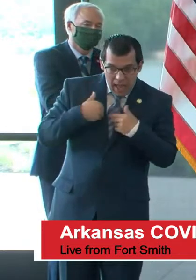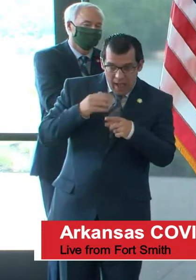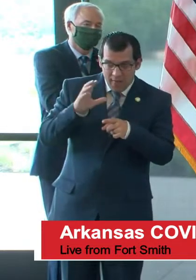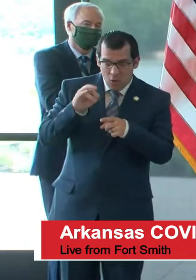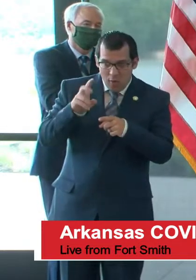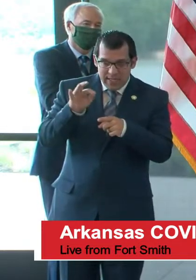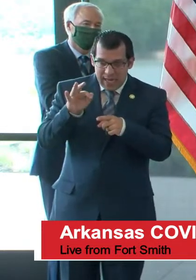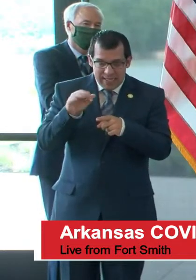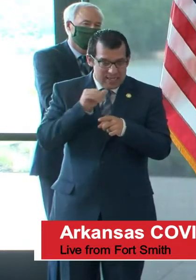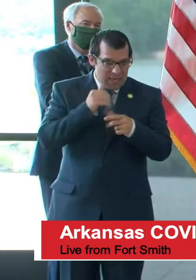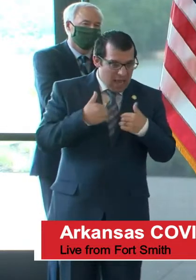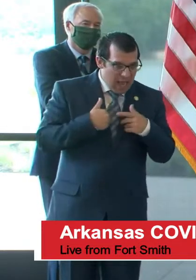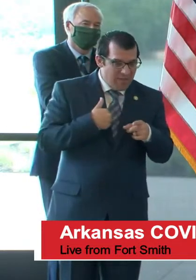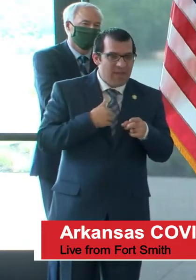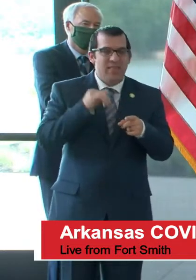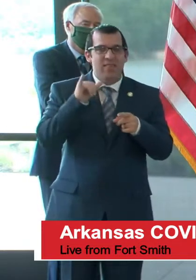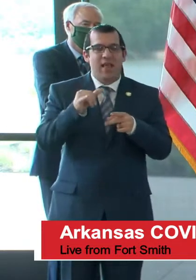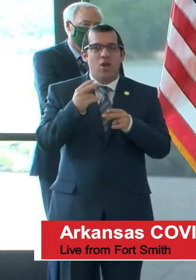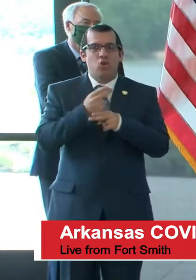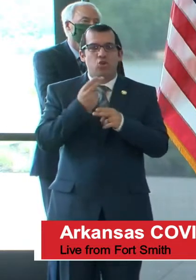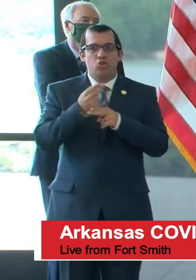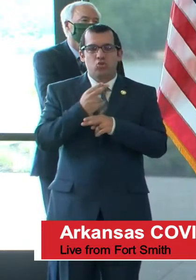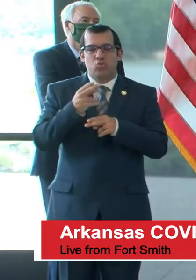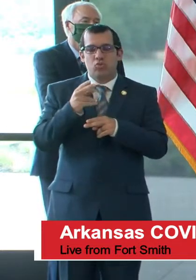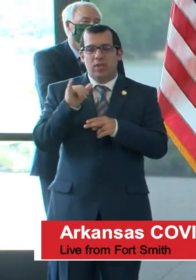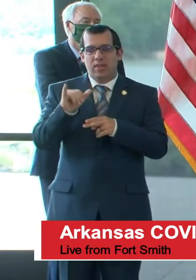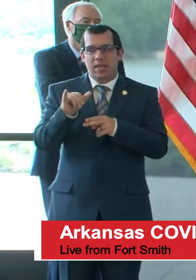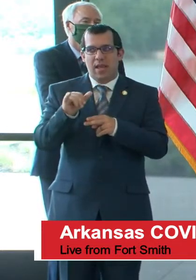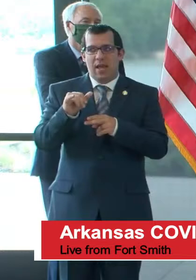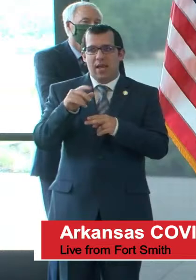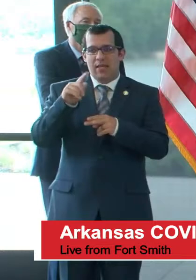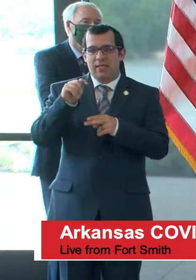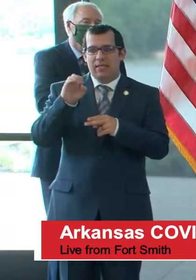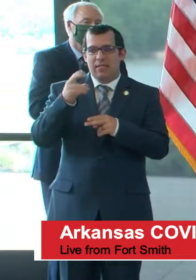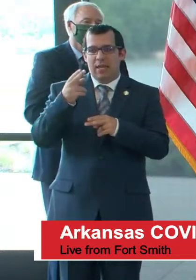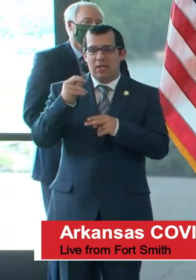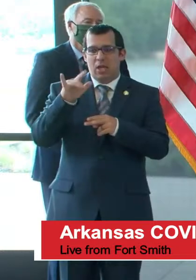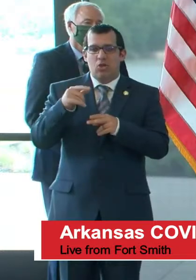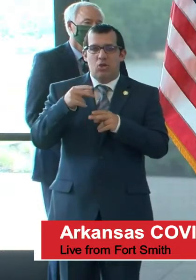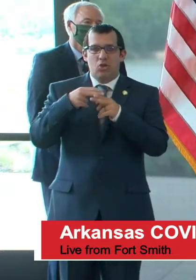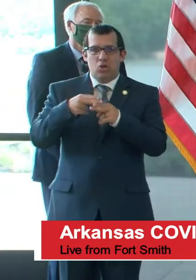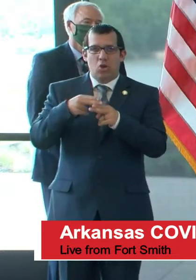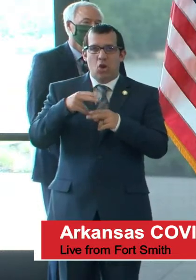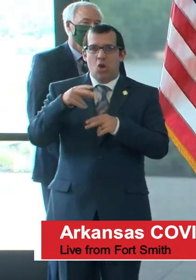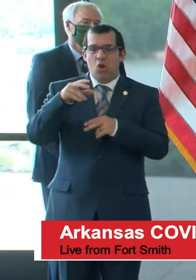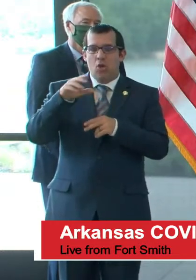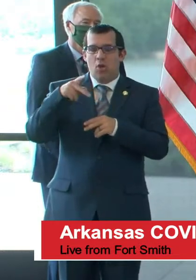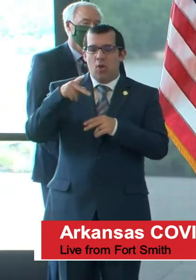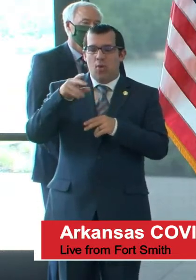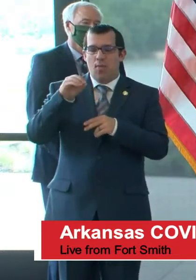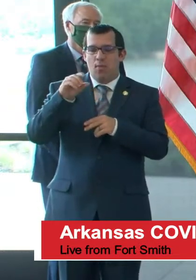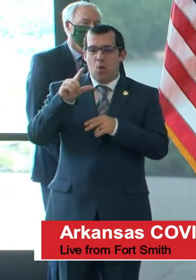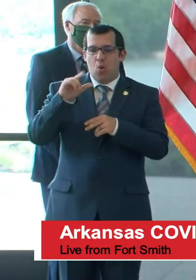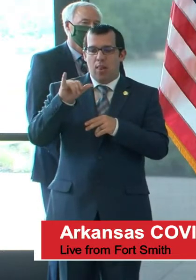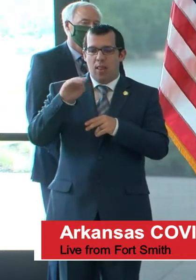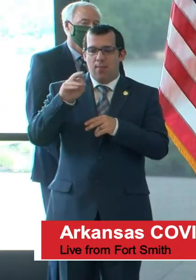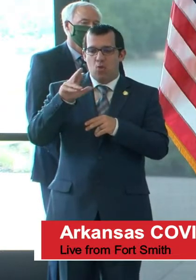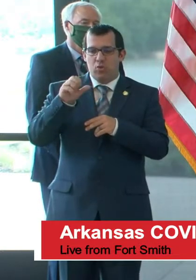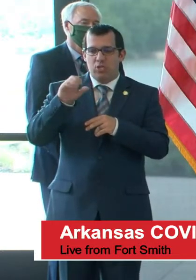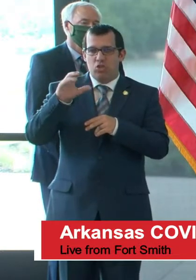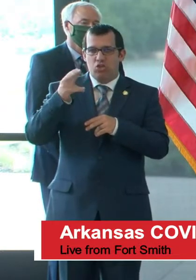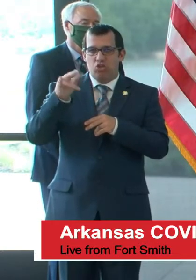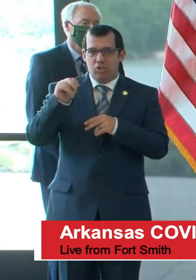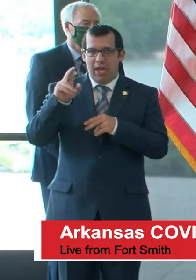COVID-19 uses a technology called PCR, or polymerase chain reaction. And it looks